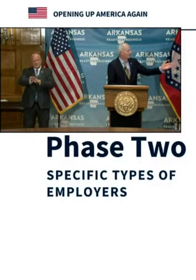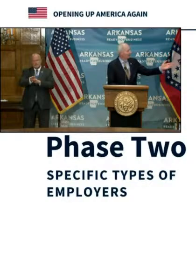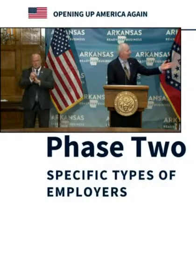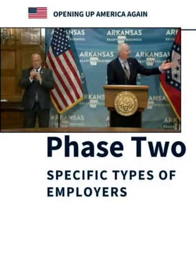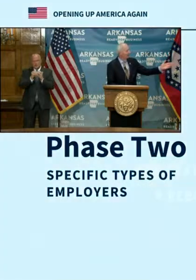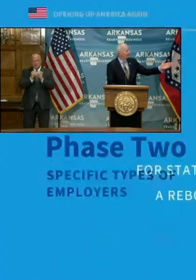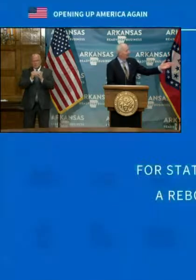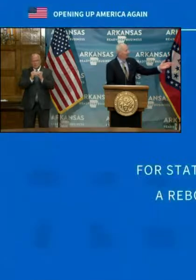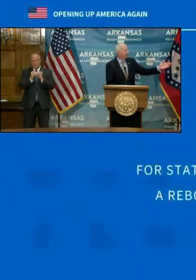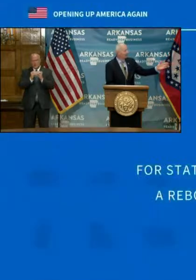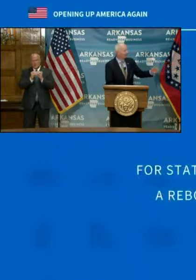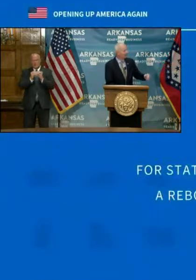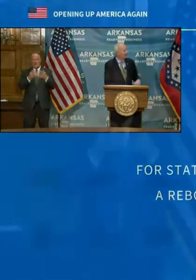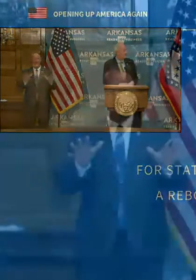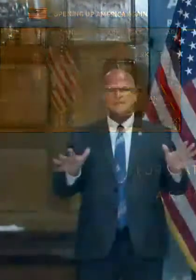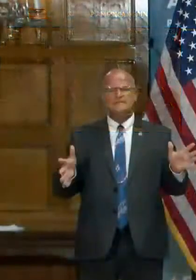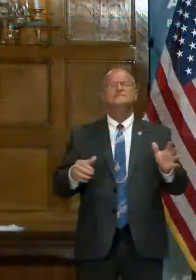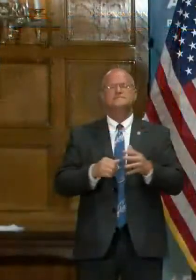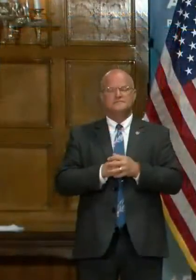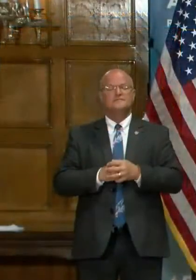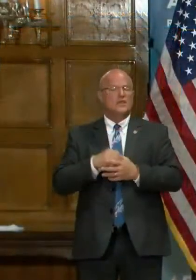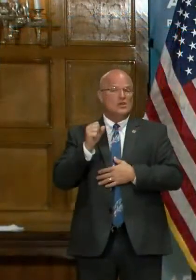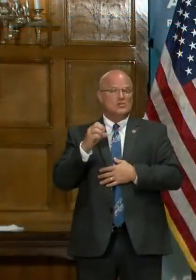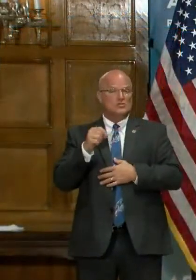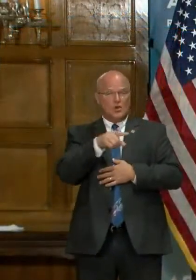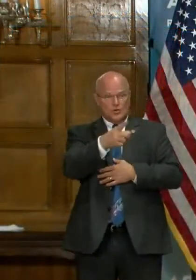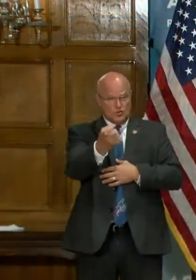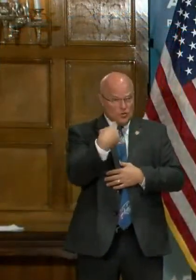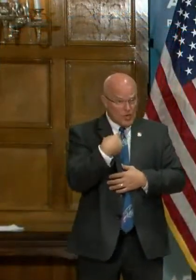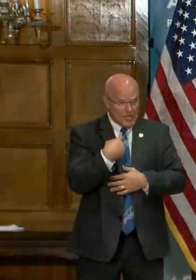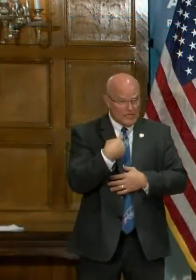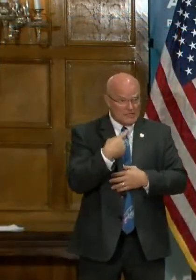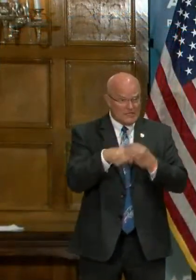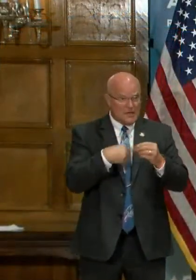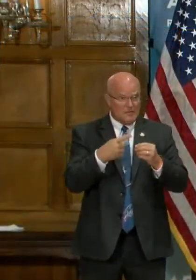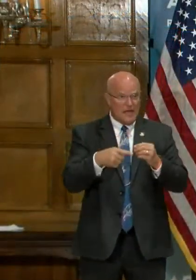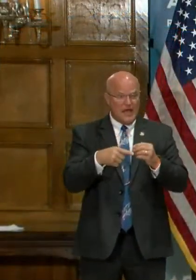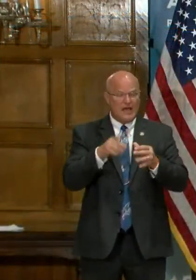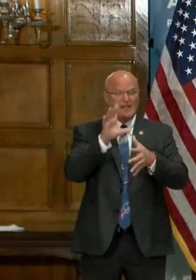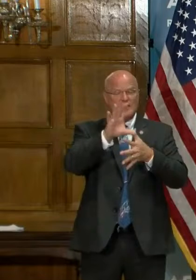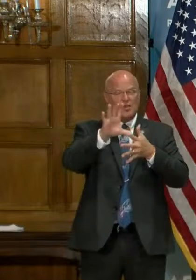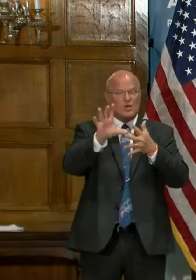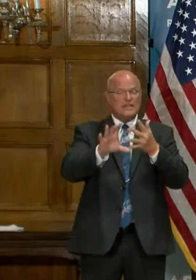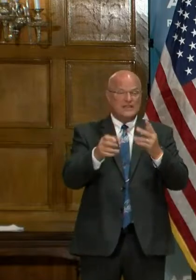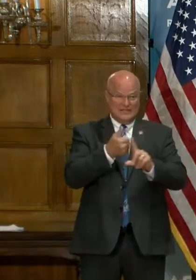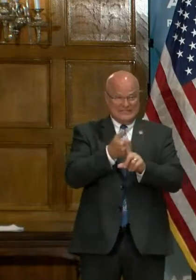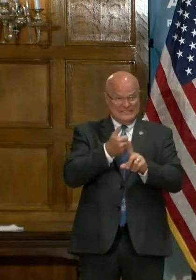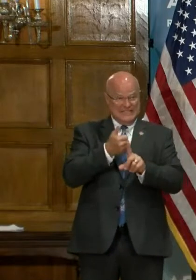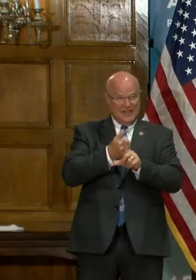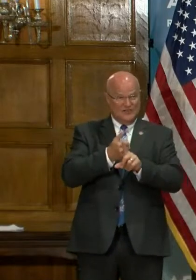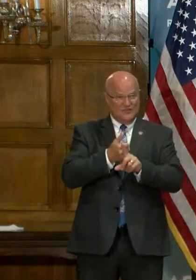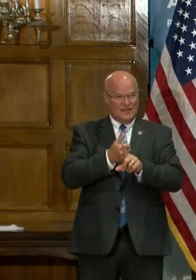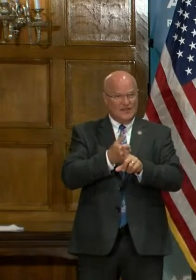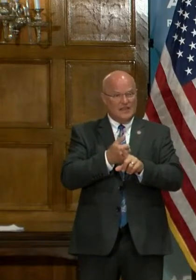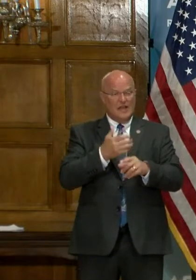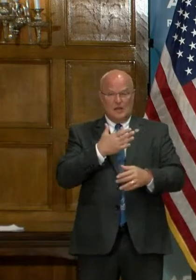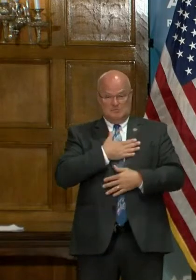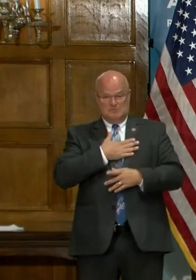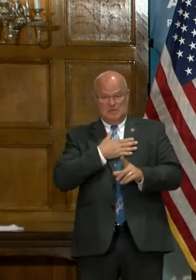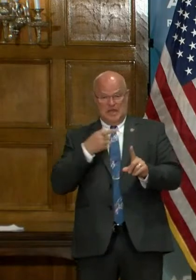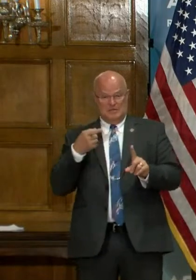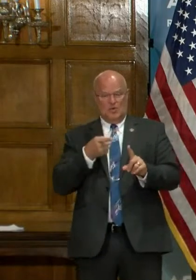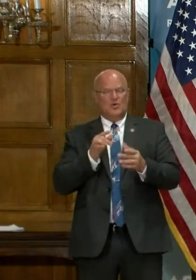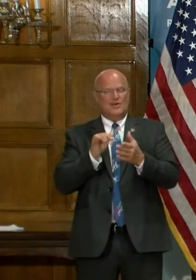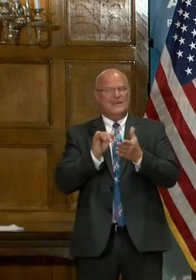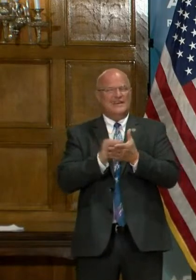more there, I think we covered that there. And so your question, though, is about the gating criteria itself, and that was my